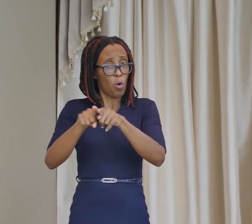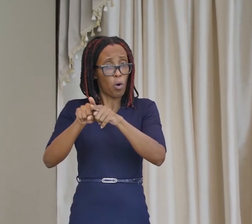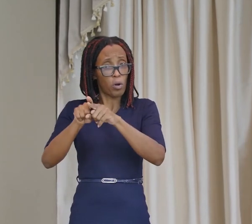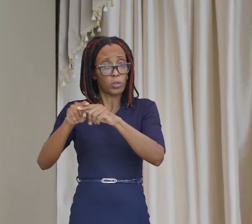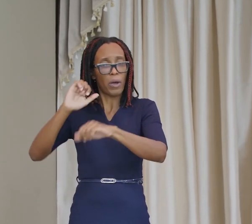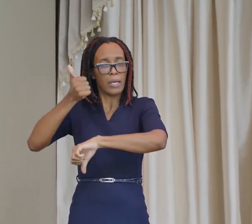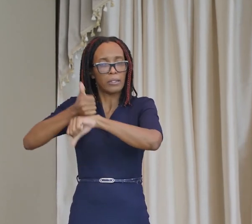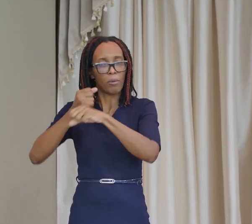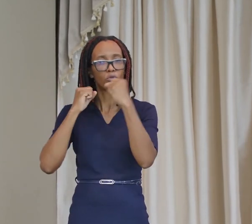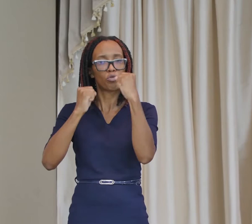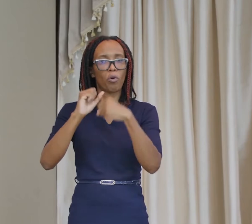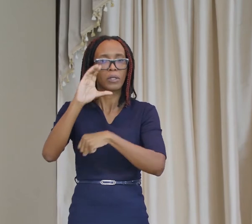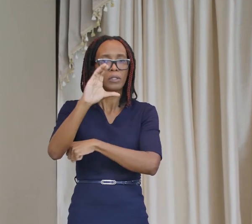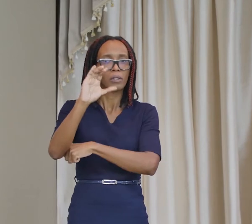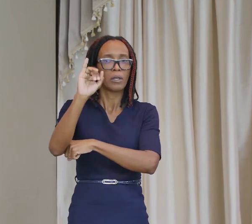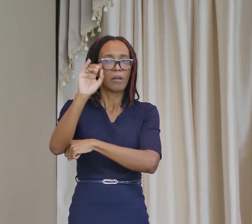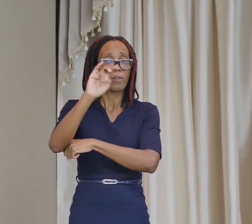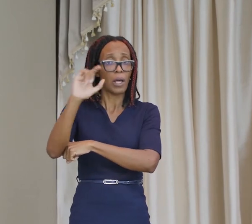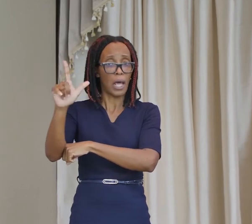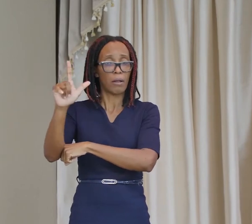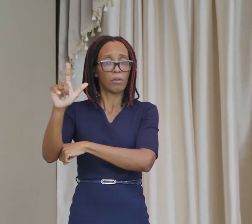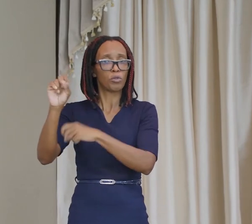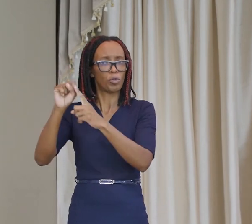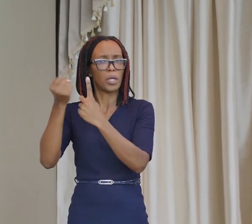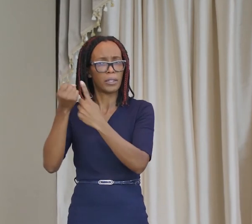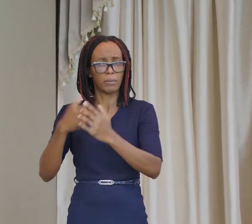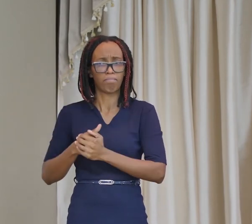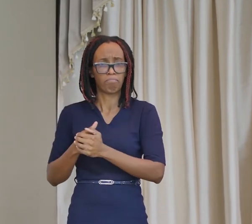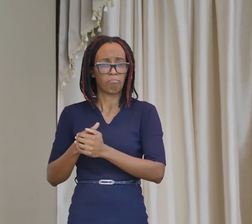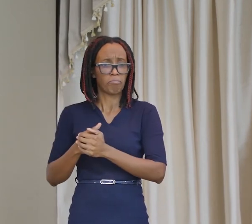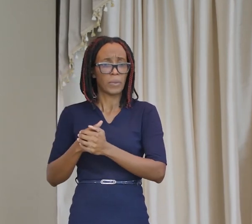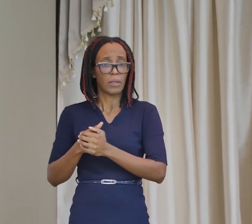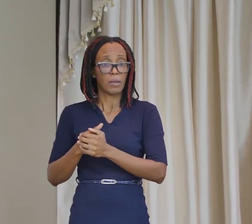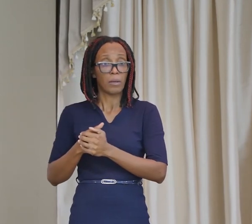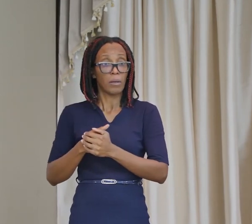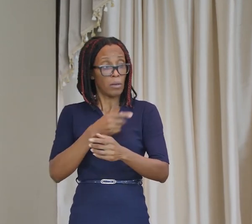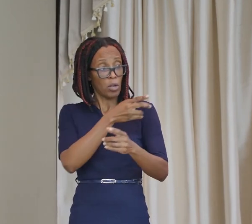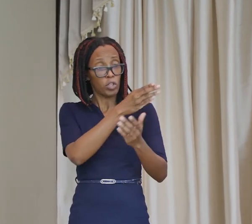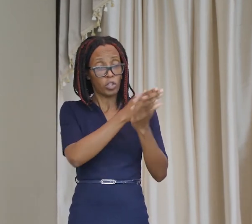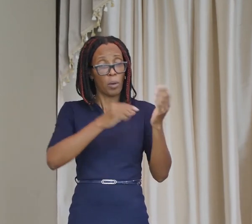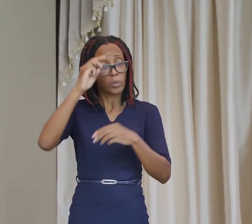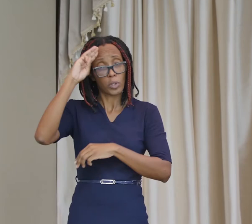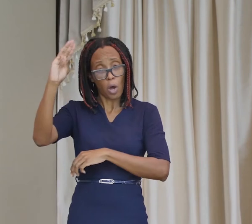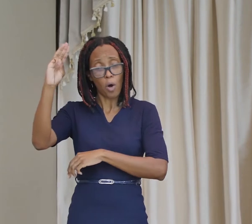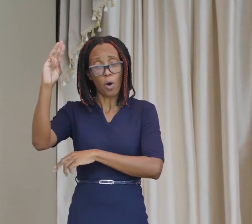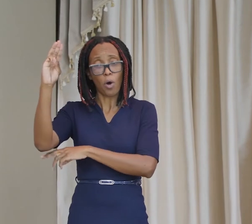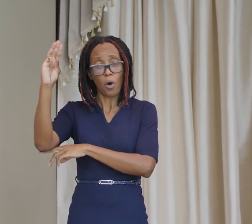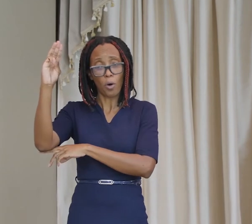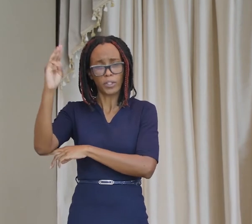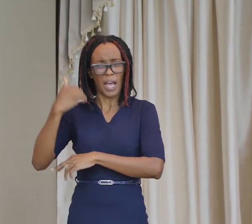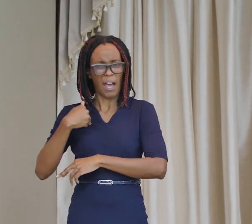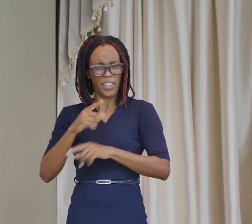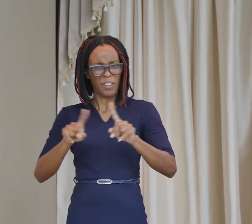society. For instance, many of us have presented, worn, or seen others with badges